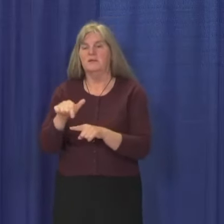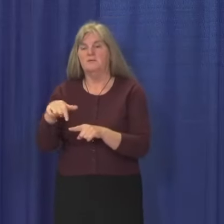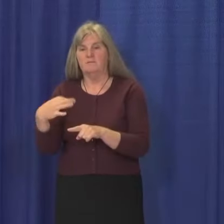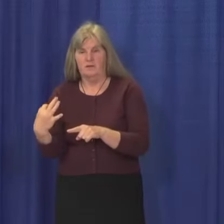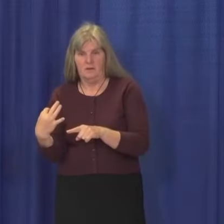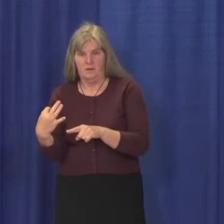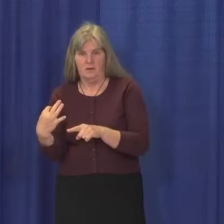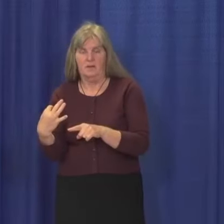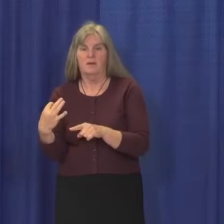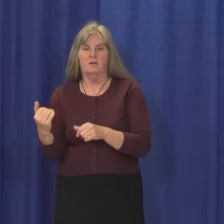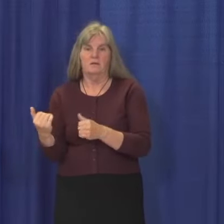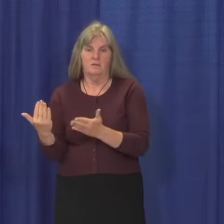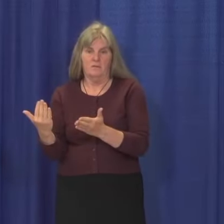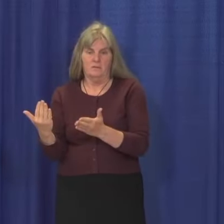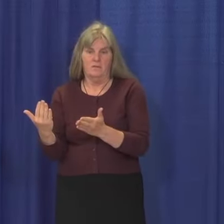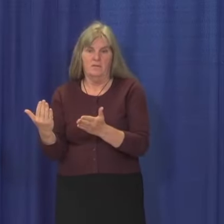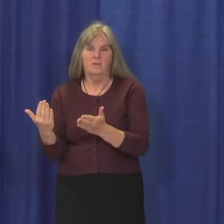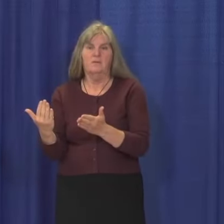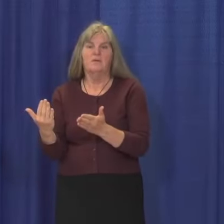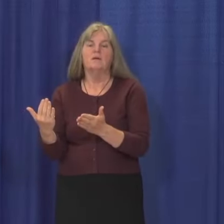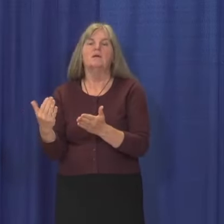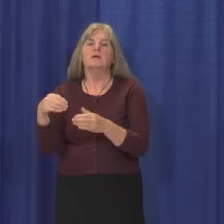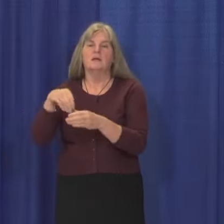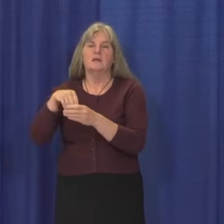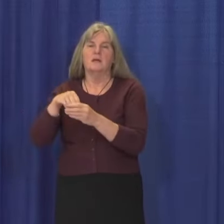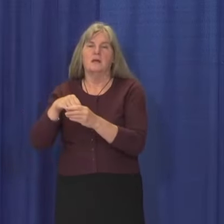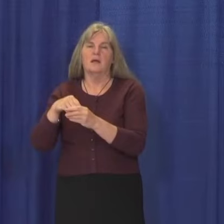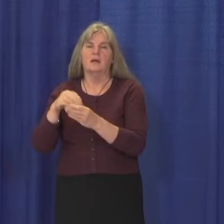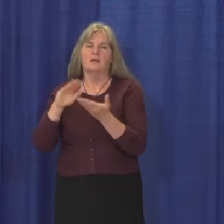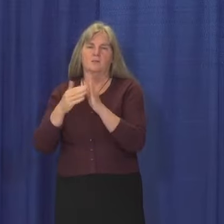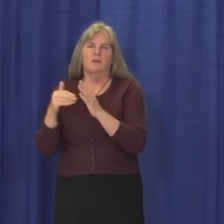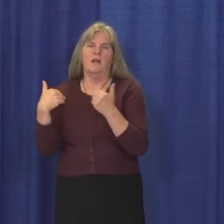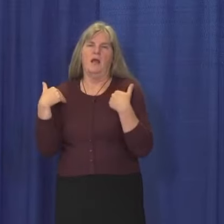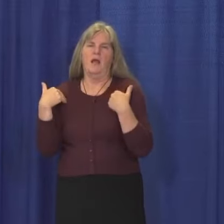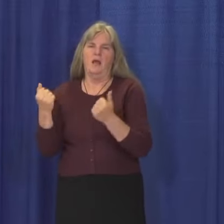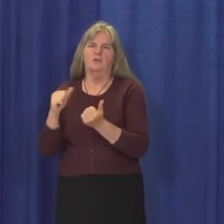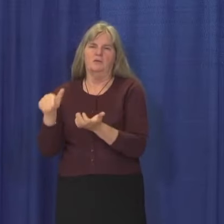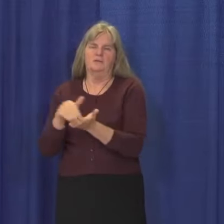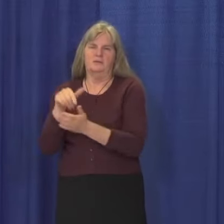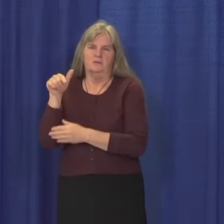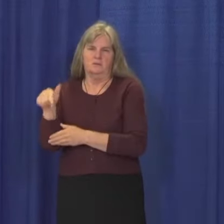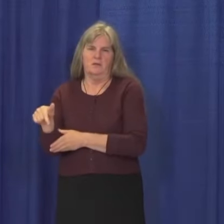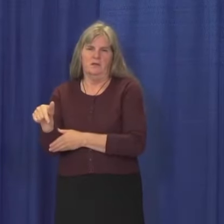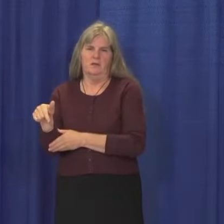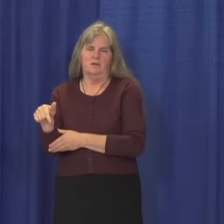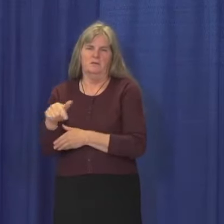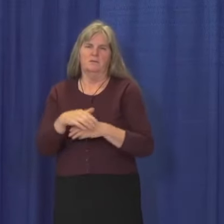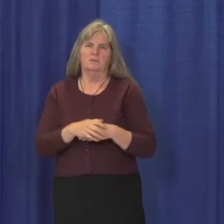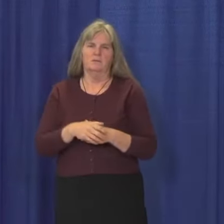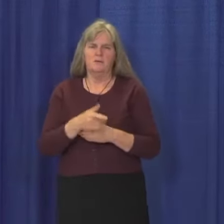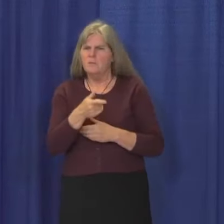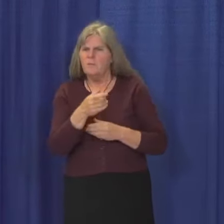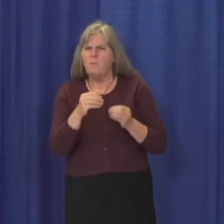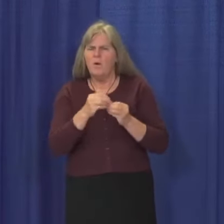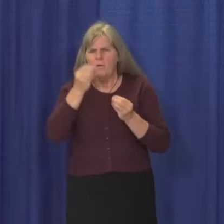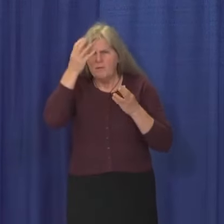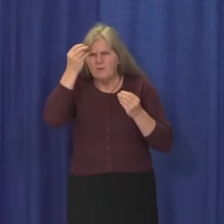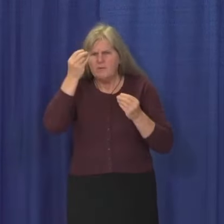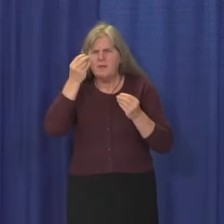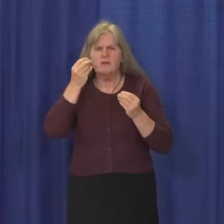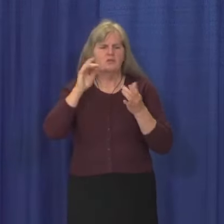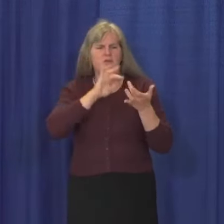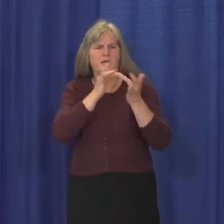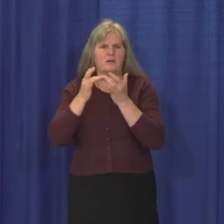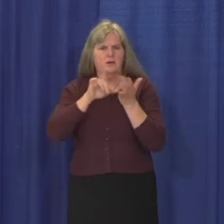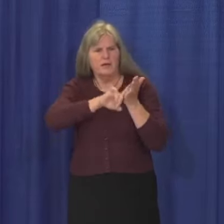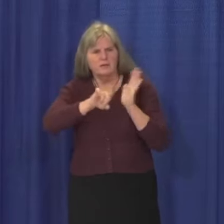Friday and at the Community Health Center there. You can find more information and book appointments. All that information